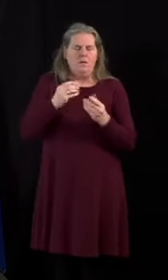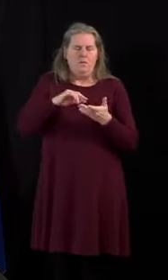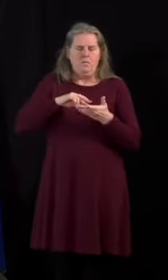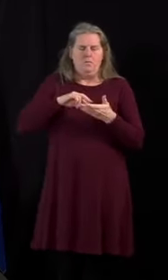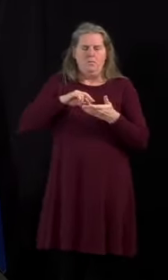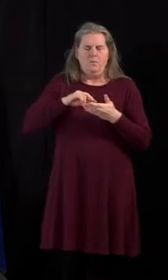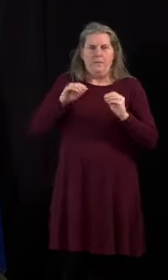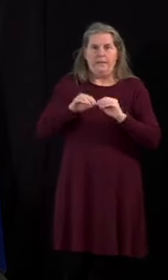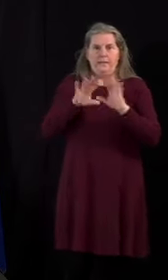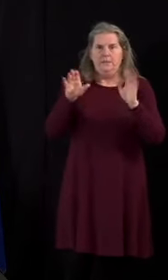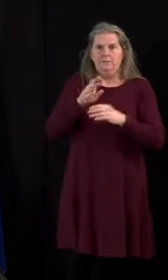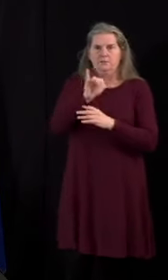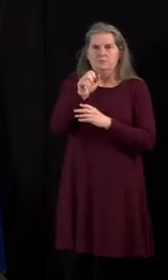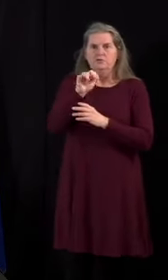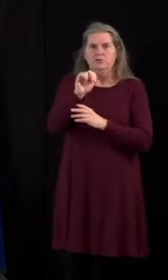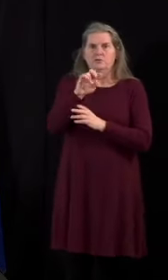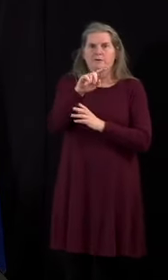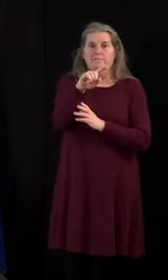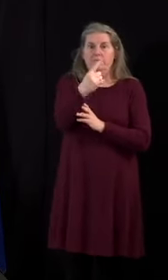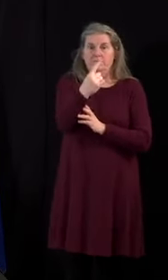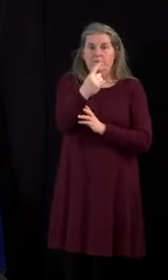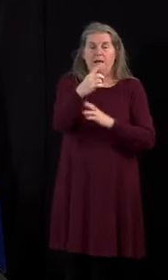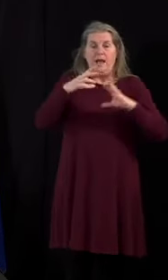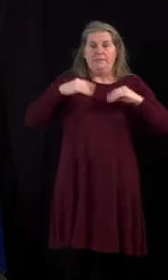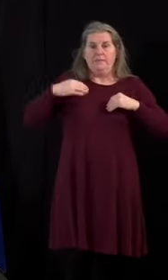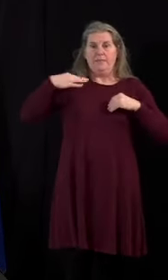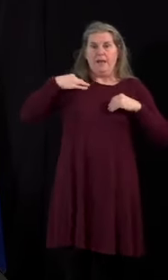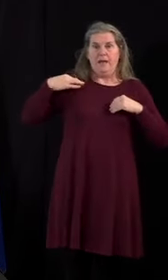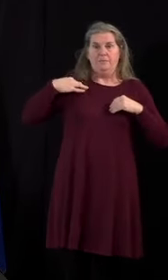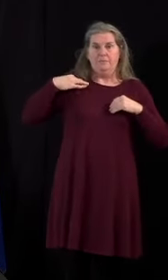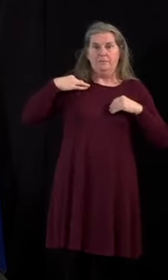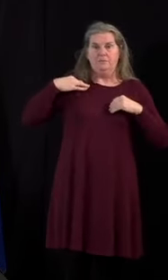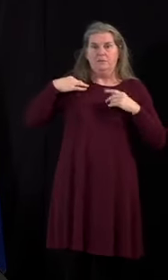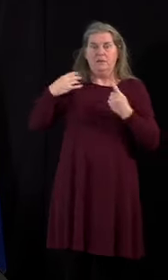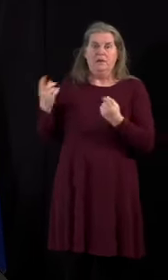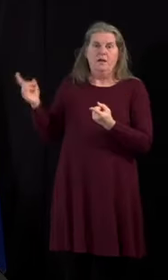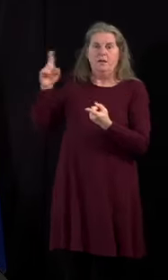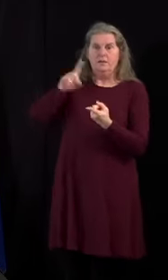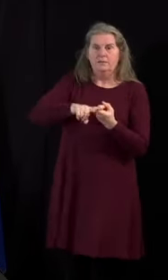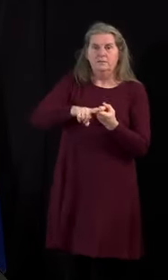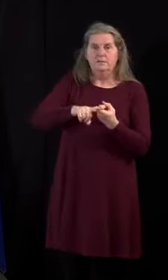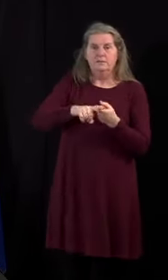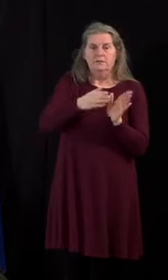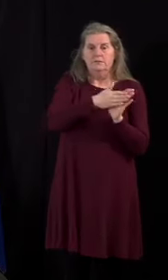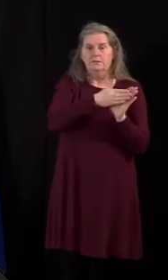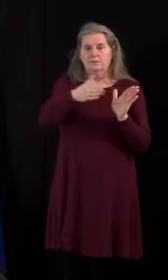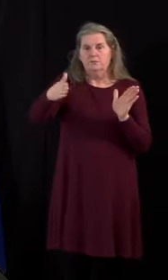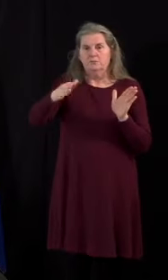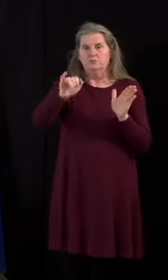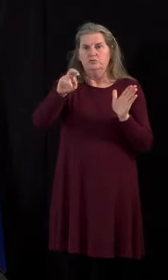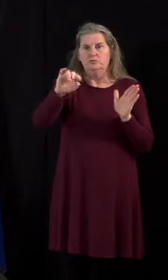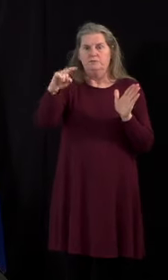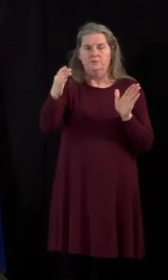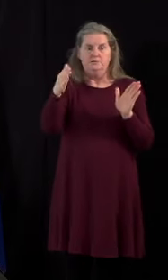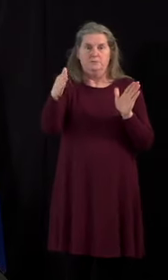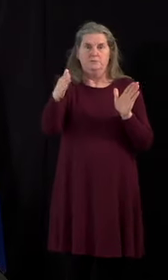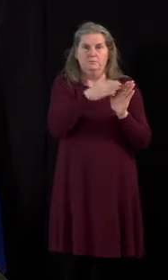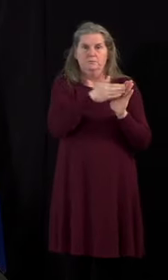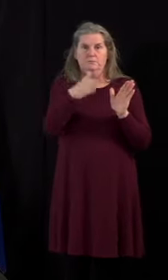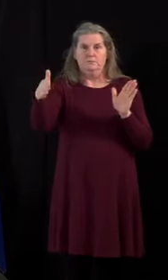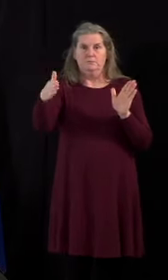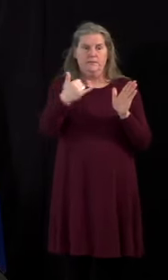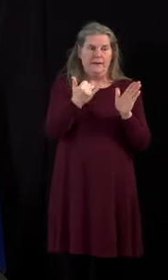clarify. The June 4th, we're accepting applications until June 1st.